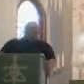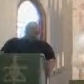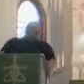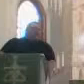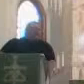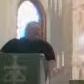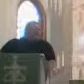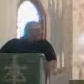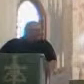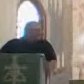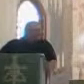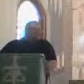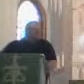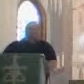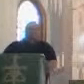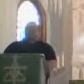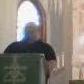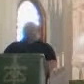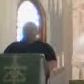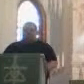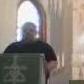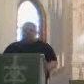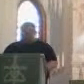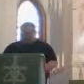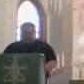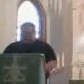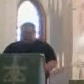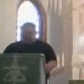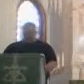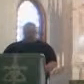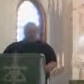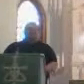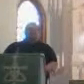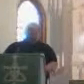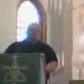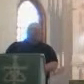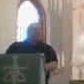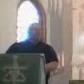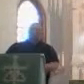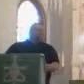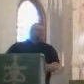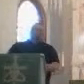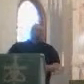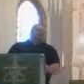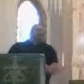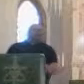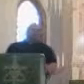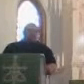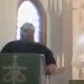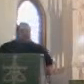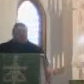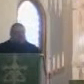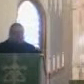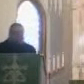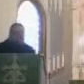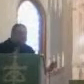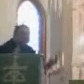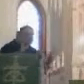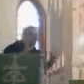we have on those bad days, on the worst days ever? On the worst days ever, we remember this,